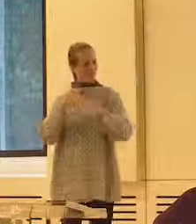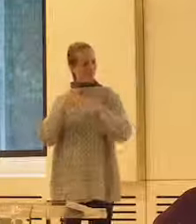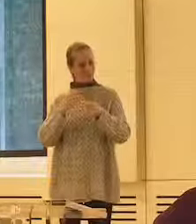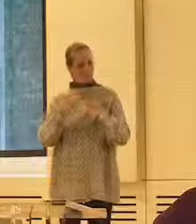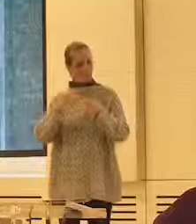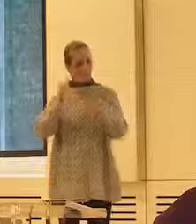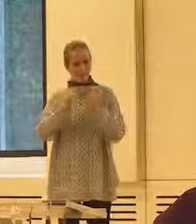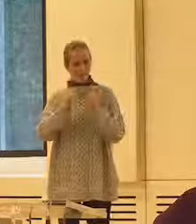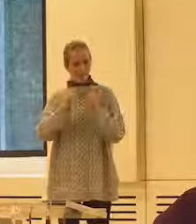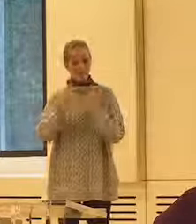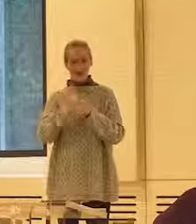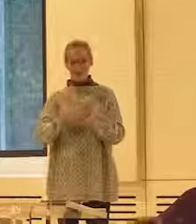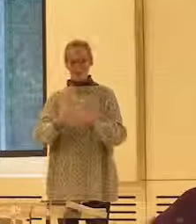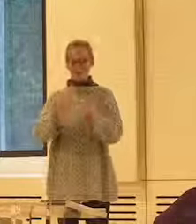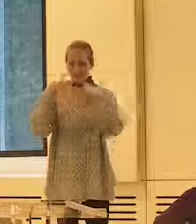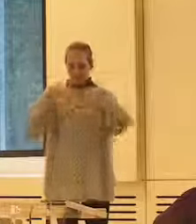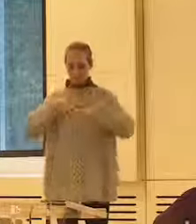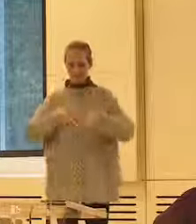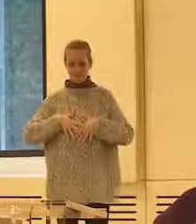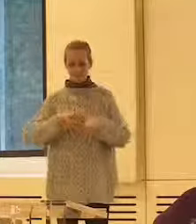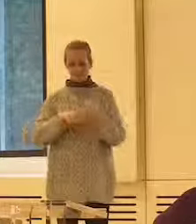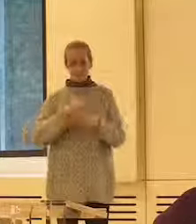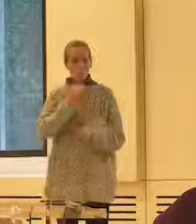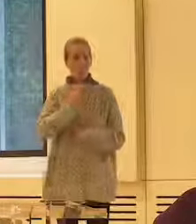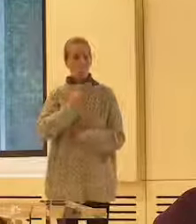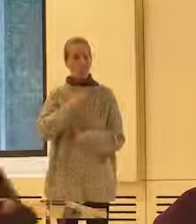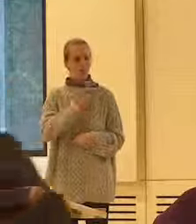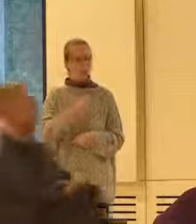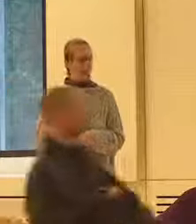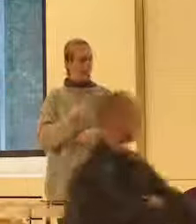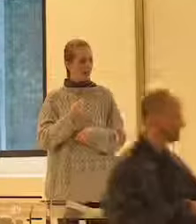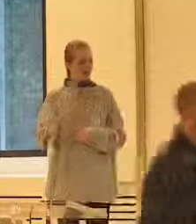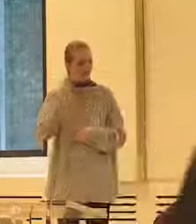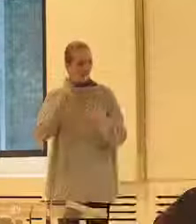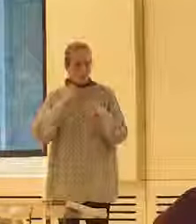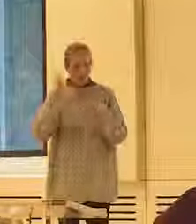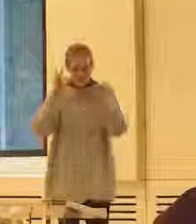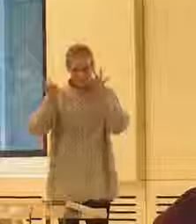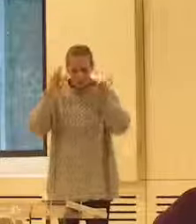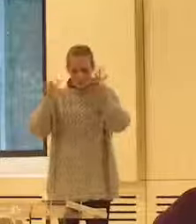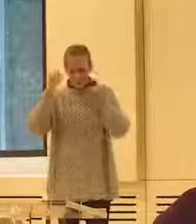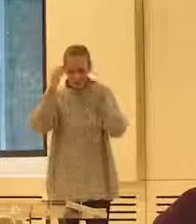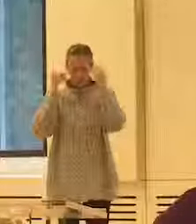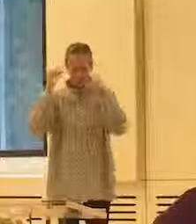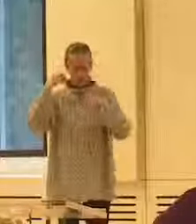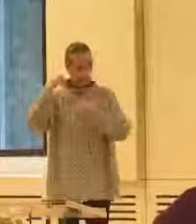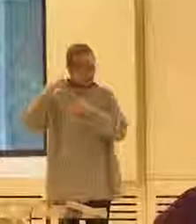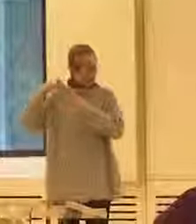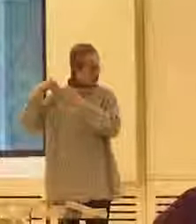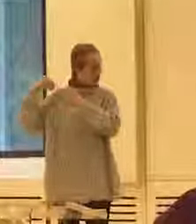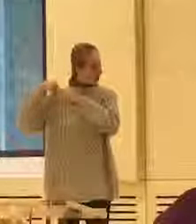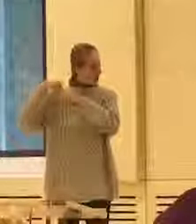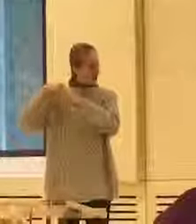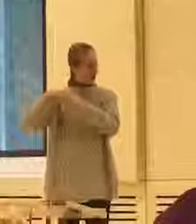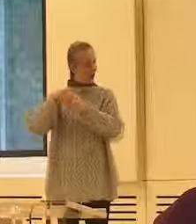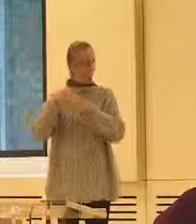area, where we could actually bridge that gap and make the creative world